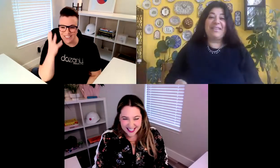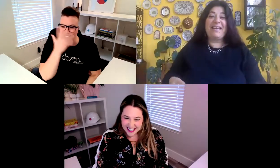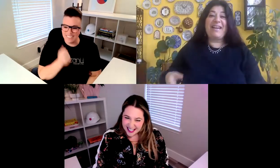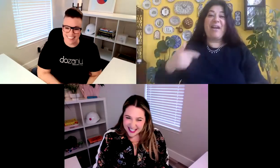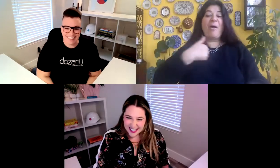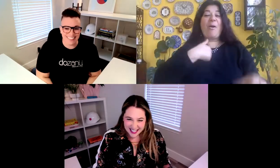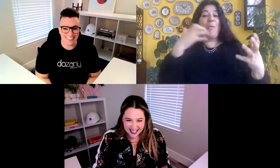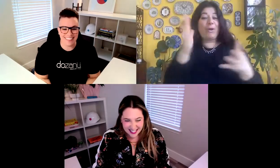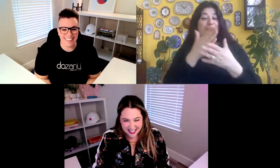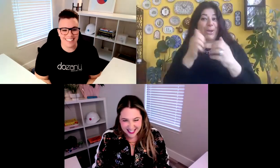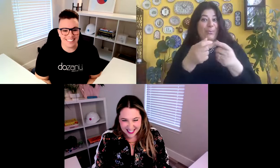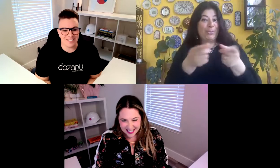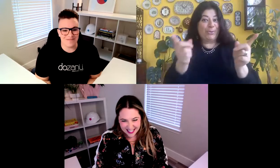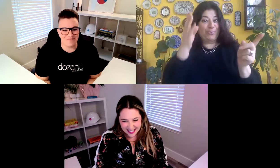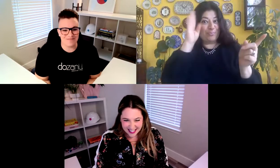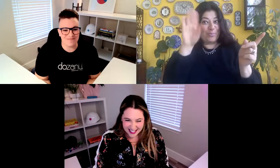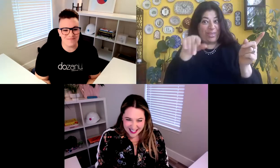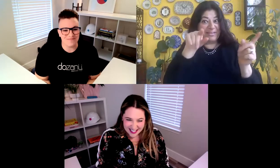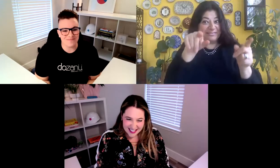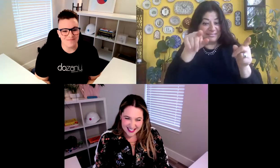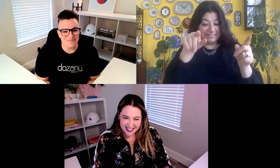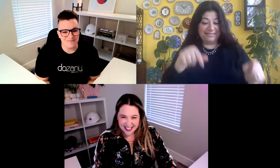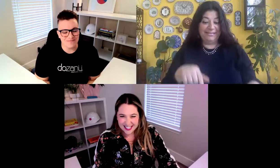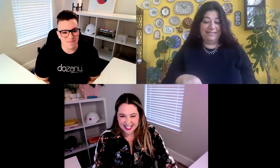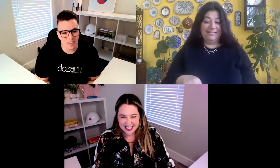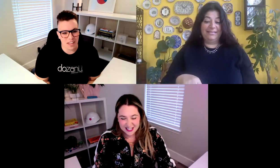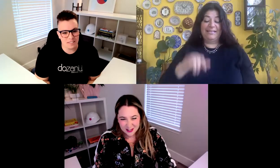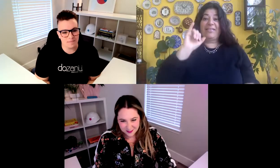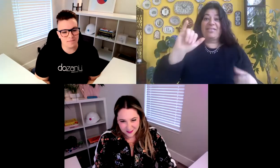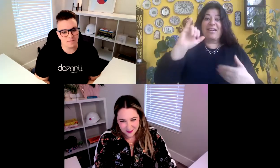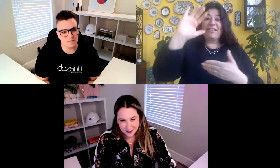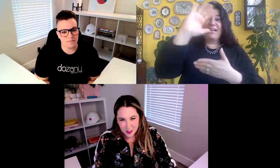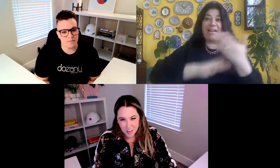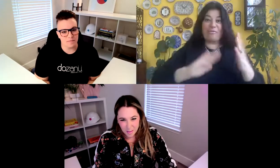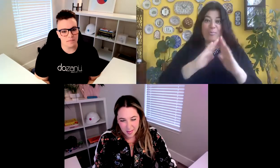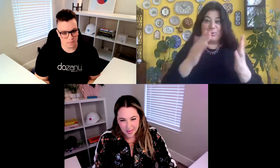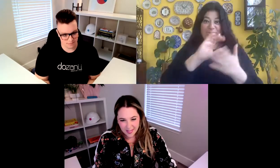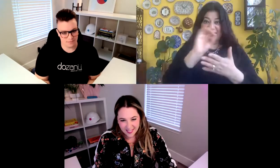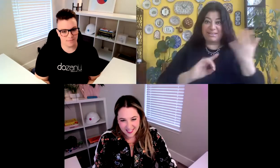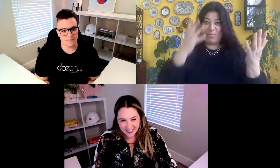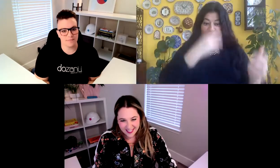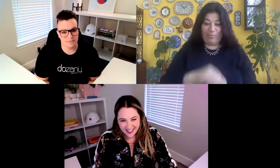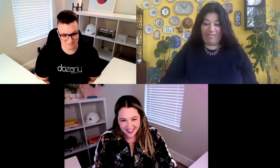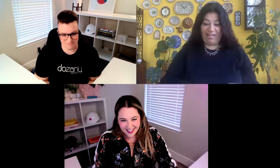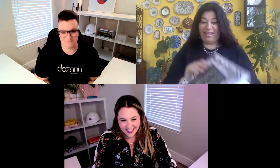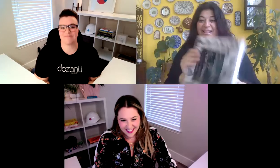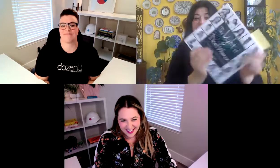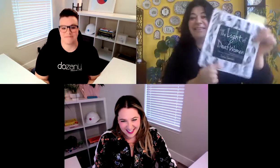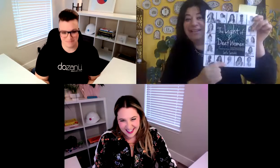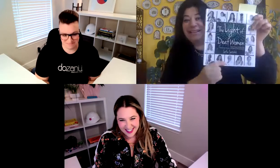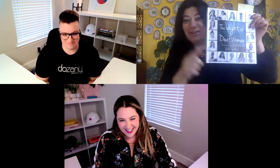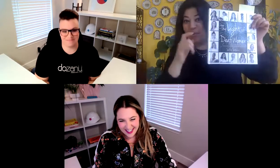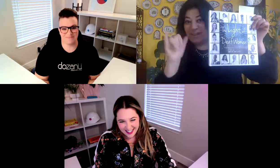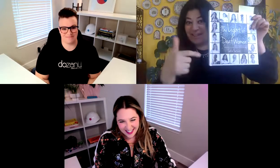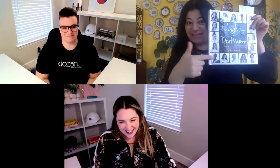book. This is Catherine saying, that is beautiful. So this is Sophia. I want to let everyone who's watching tonight know that the